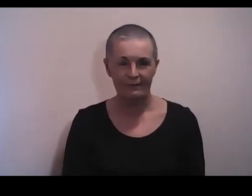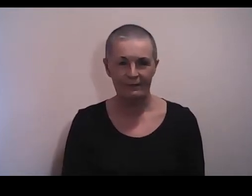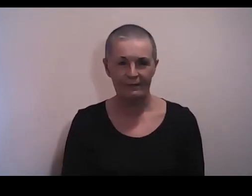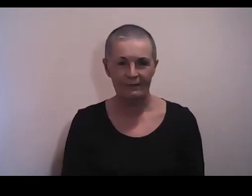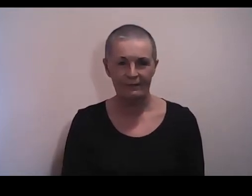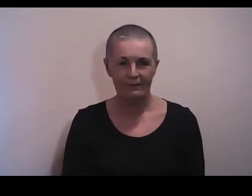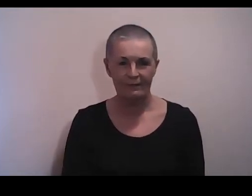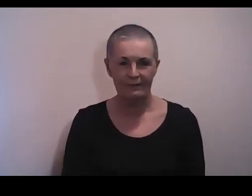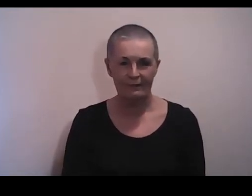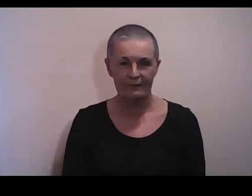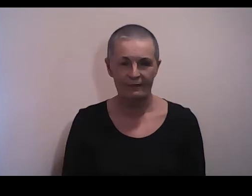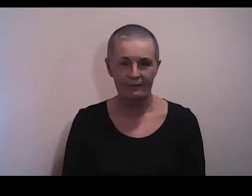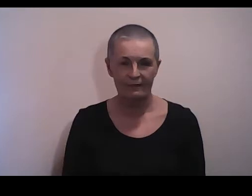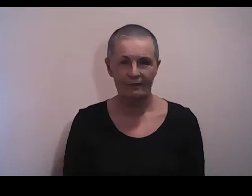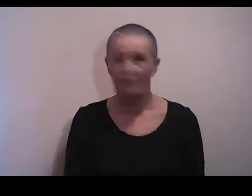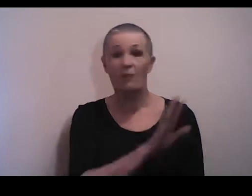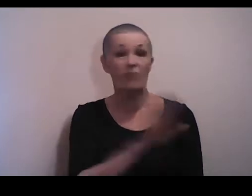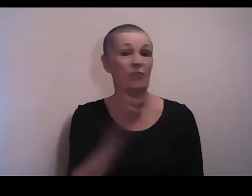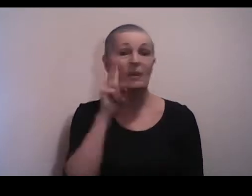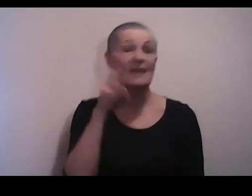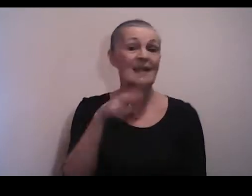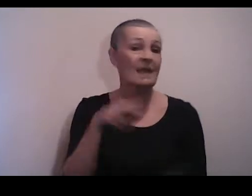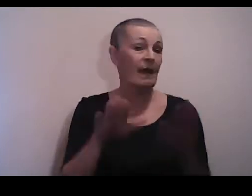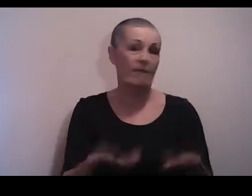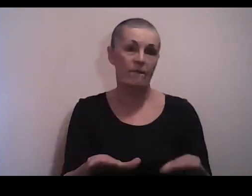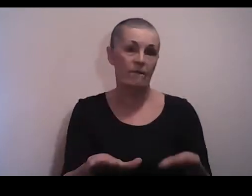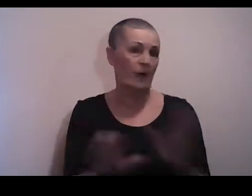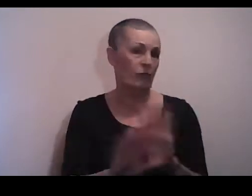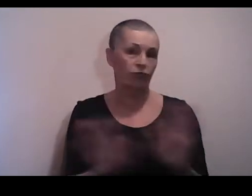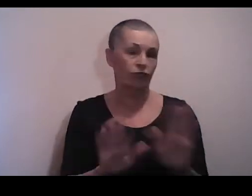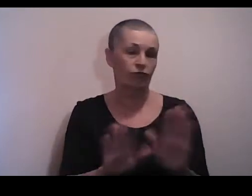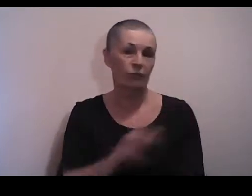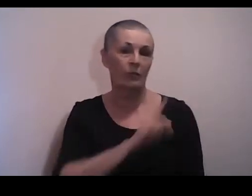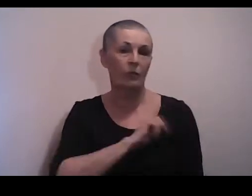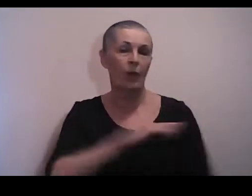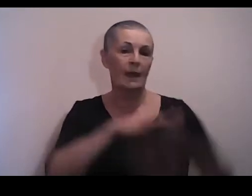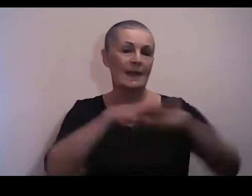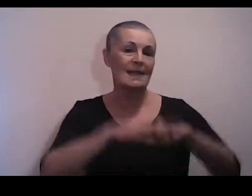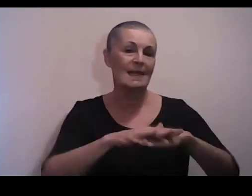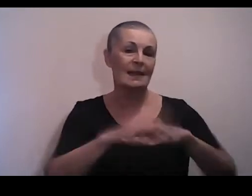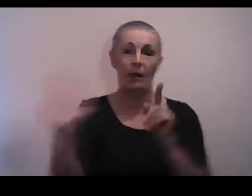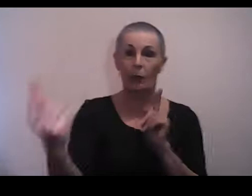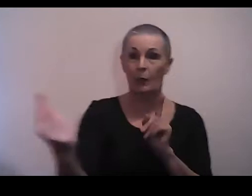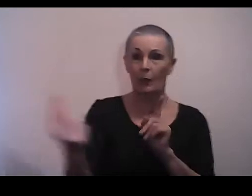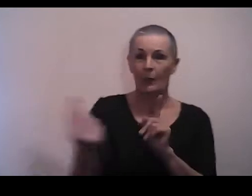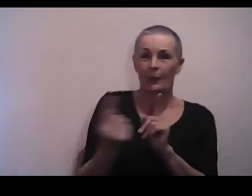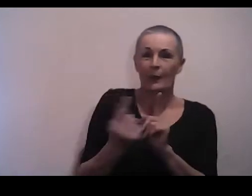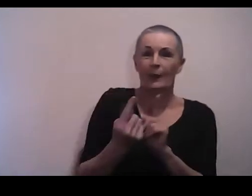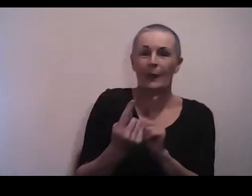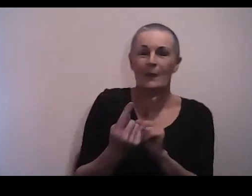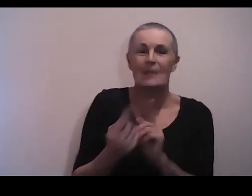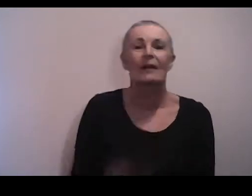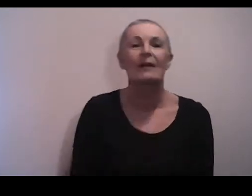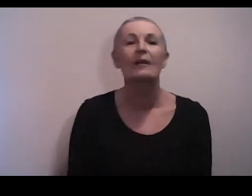It's not important to see my feet at the moment, so I can be a bit closer to the screen. But you can